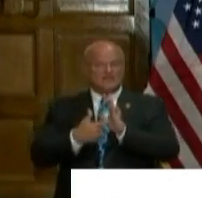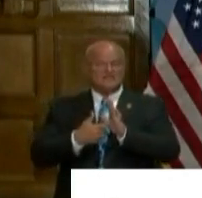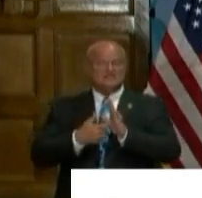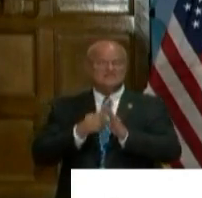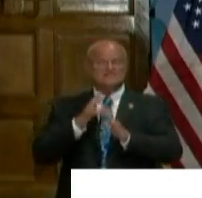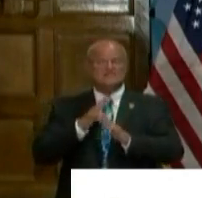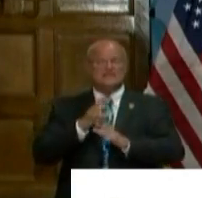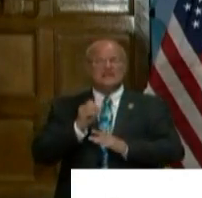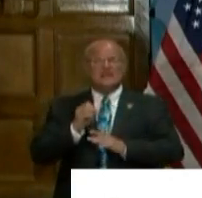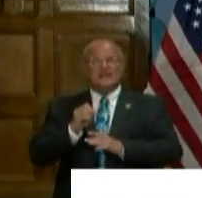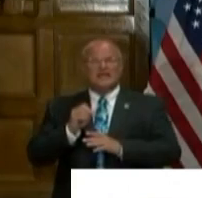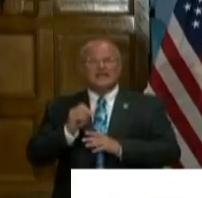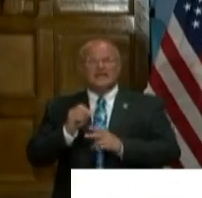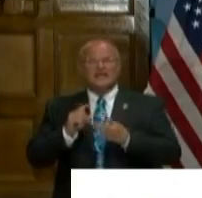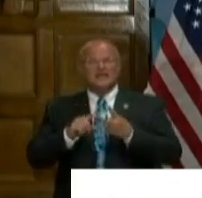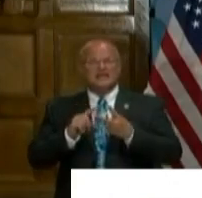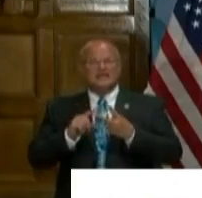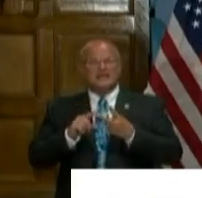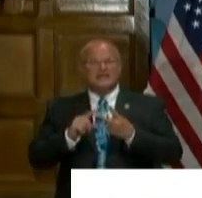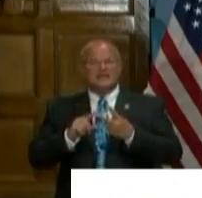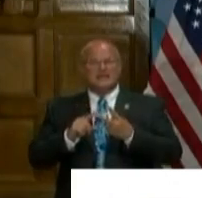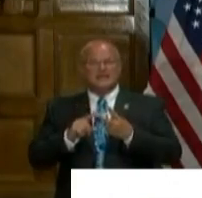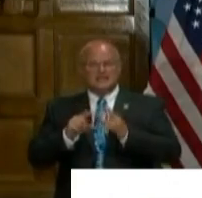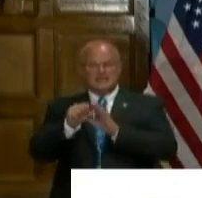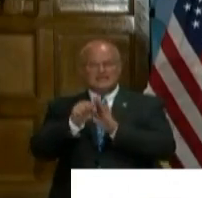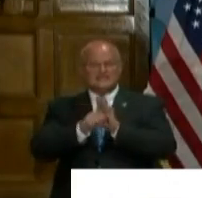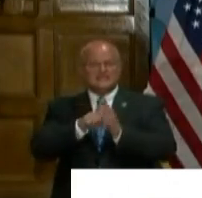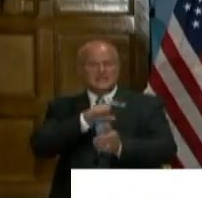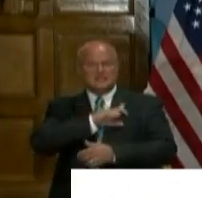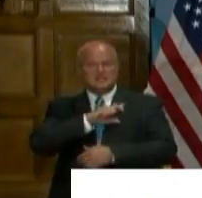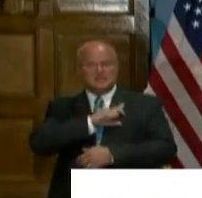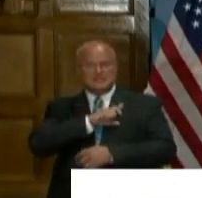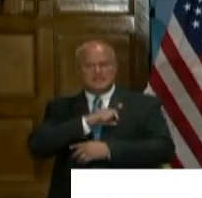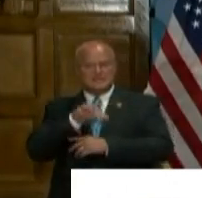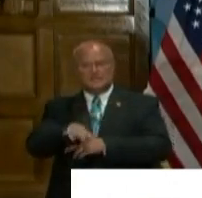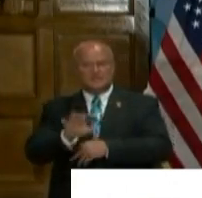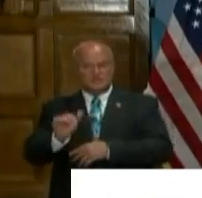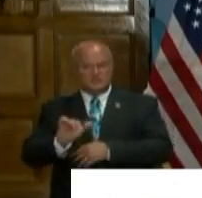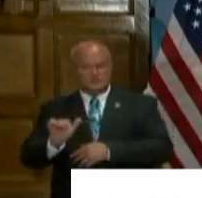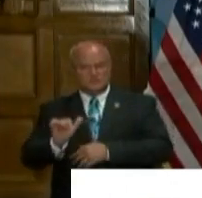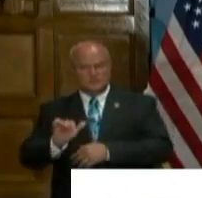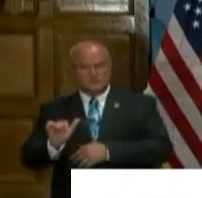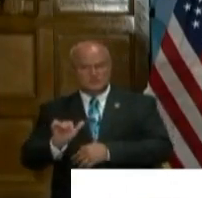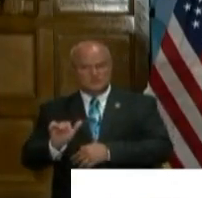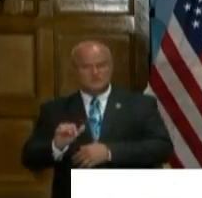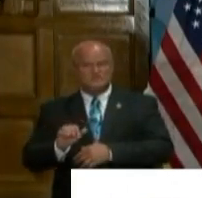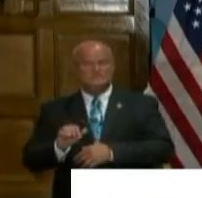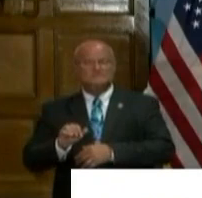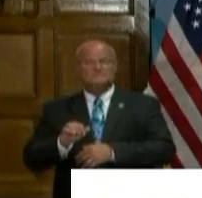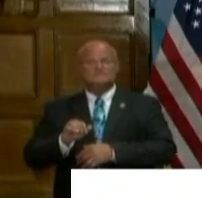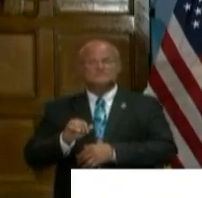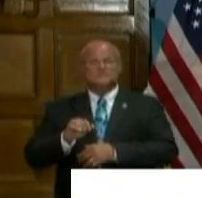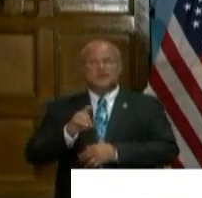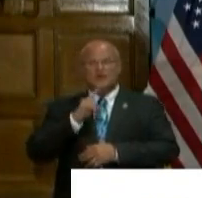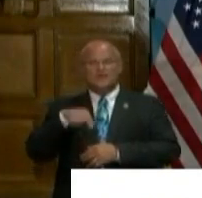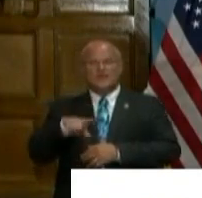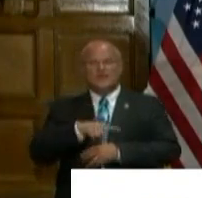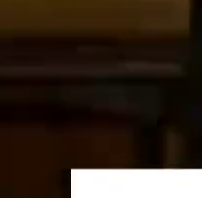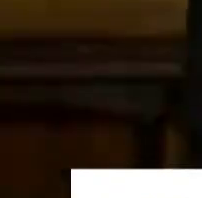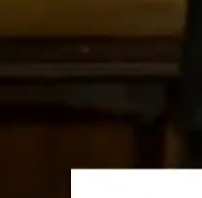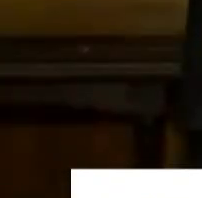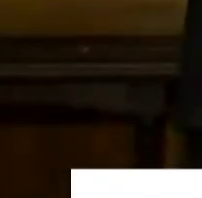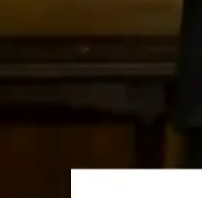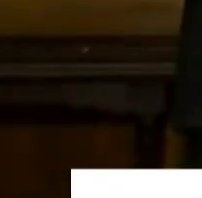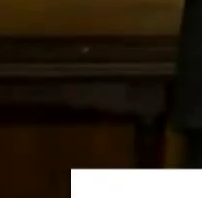And is state police, are they going to be enforcing this as well as local law enforcement? Are they playing a